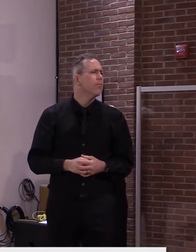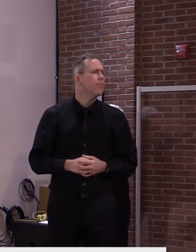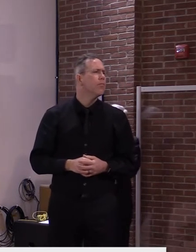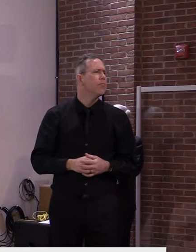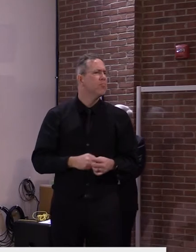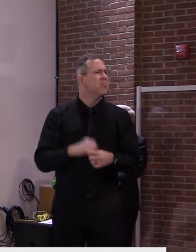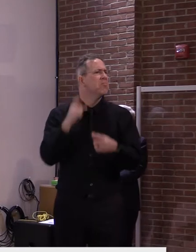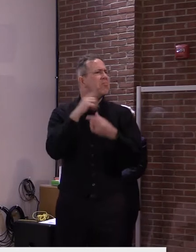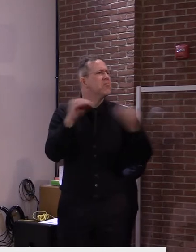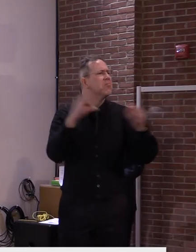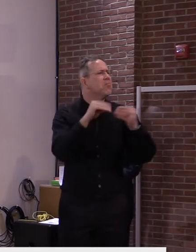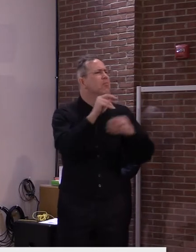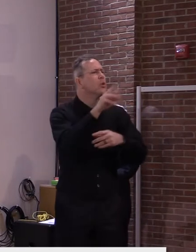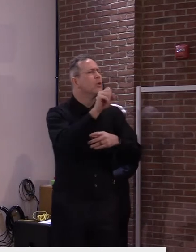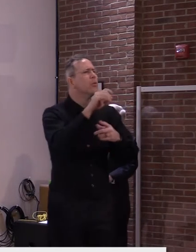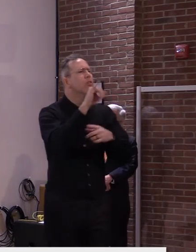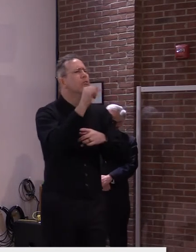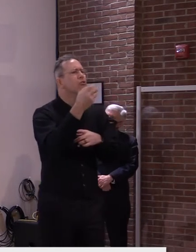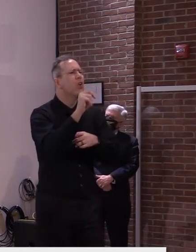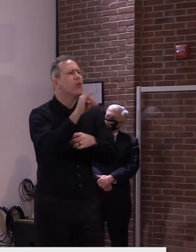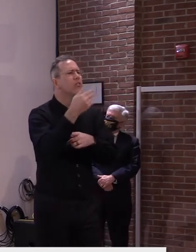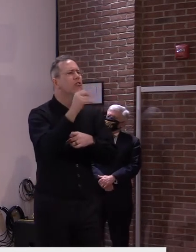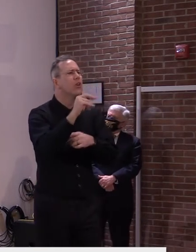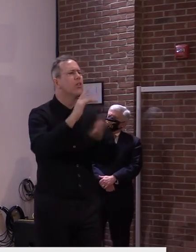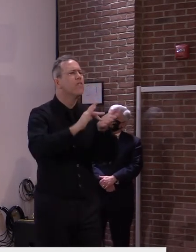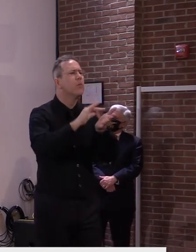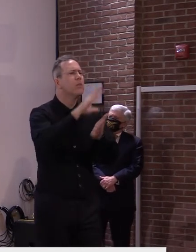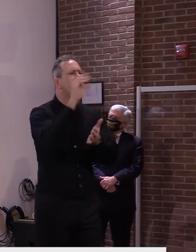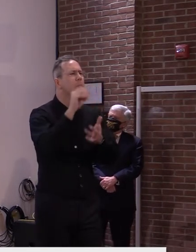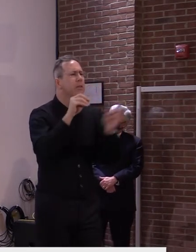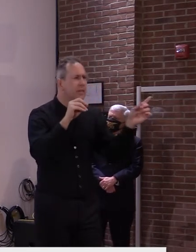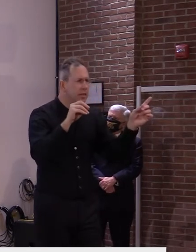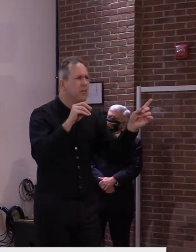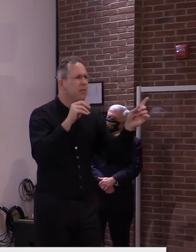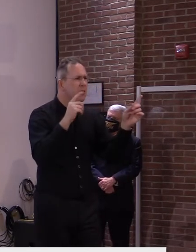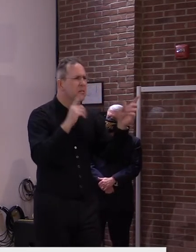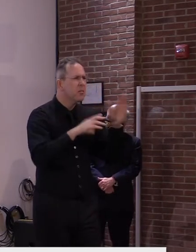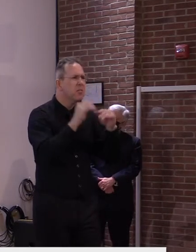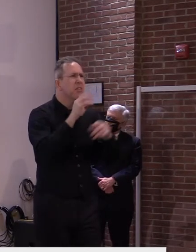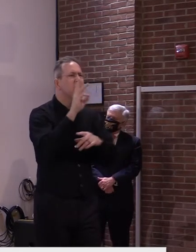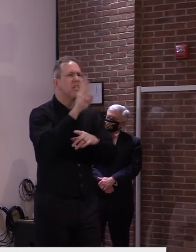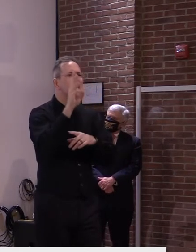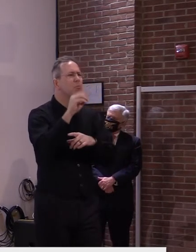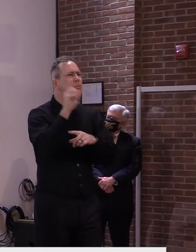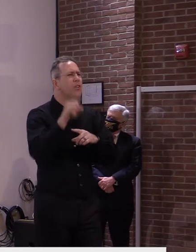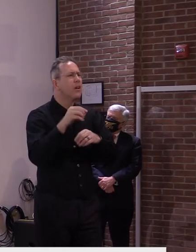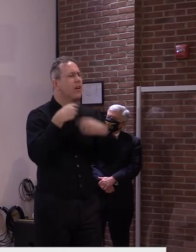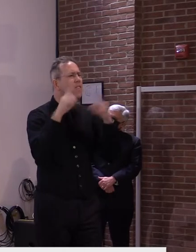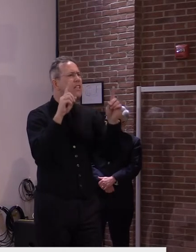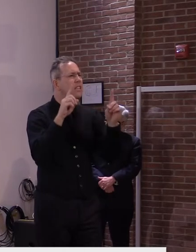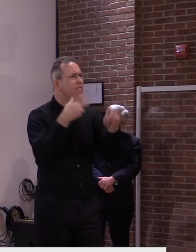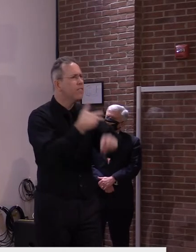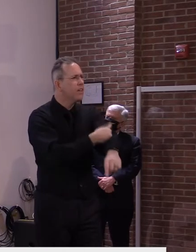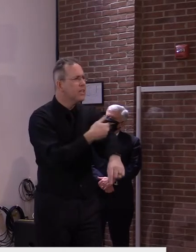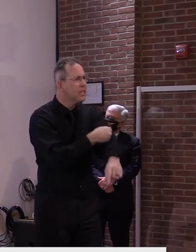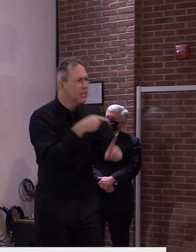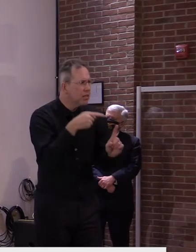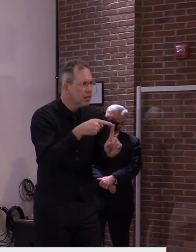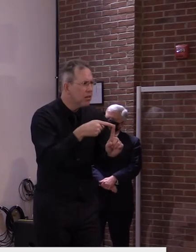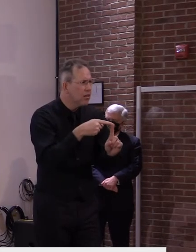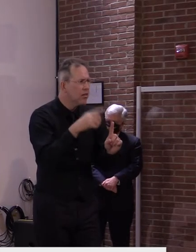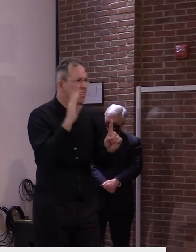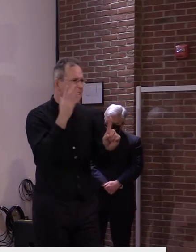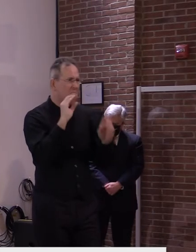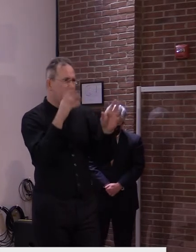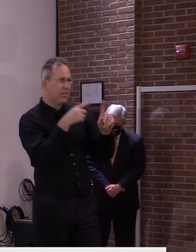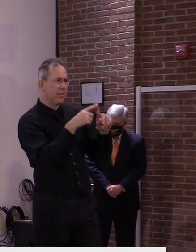66% effective, or that's the first number you hear, which is obviously a smaller number than